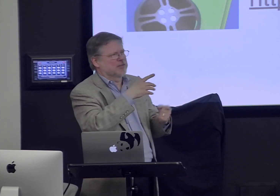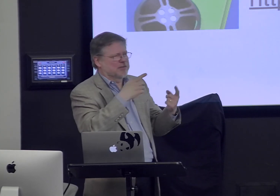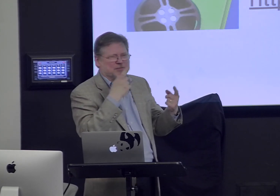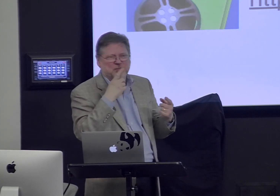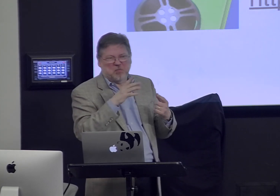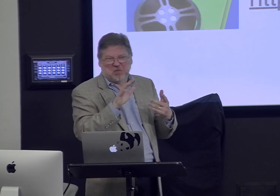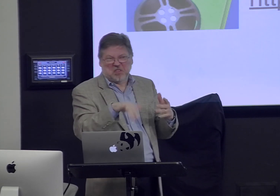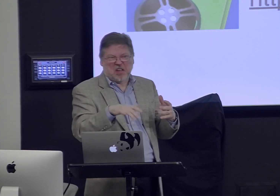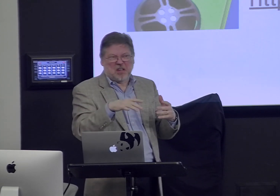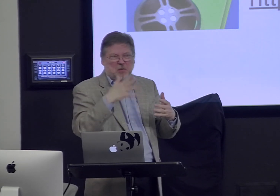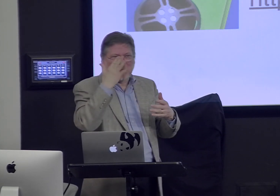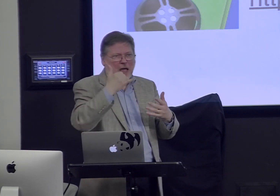an insufficient understanding of